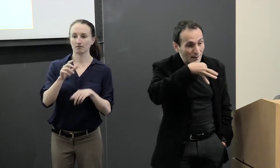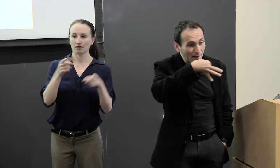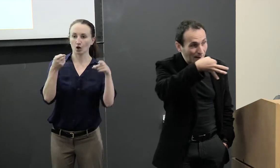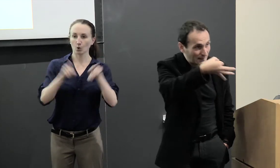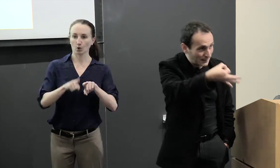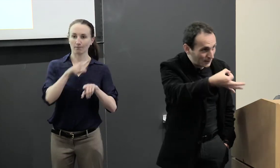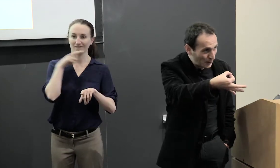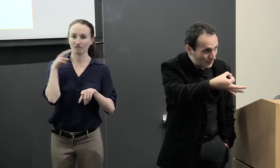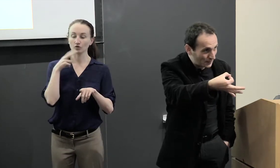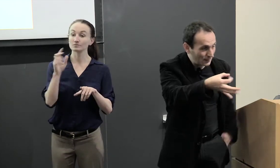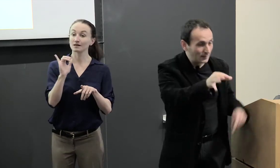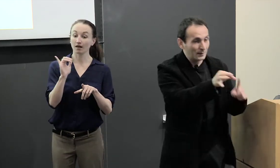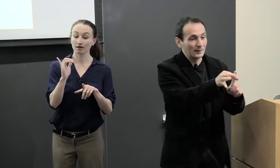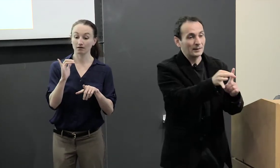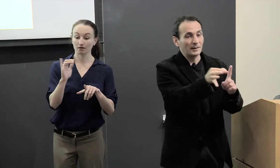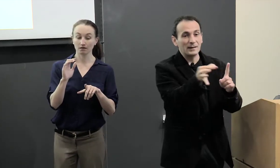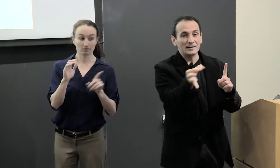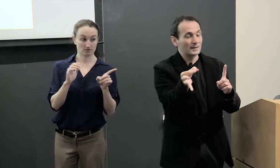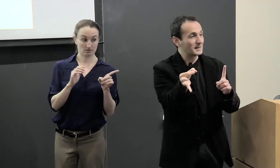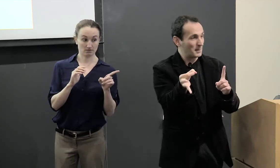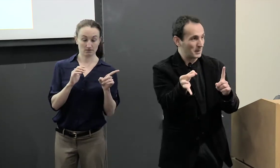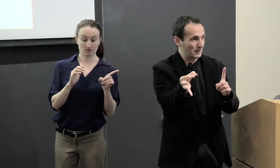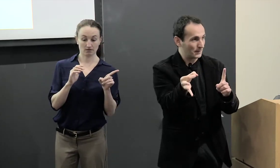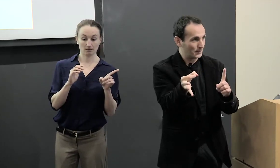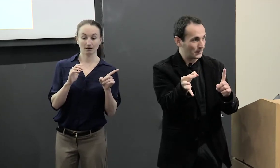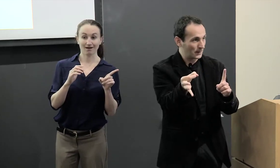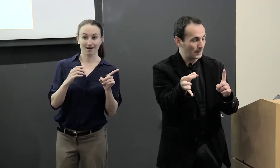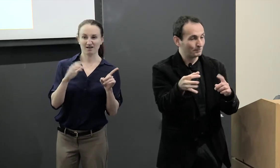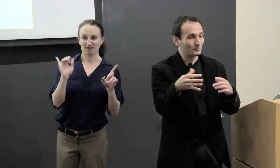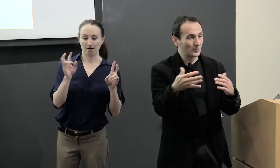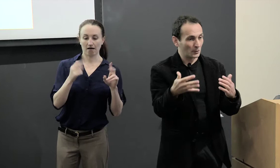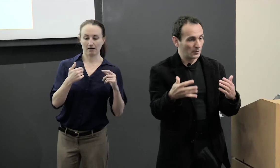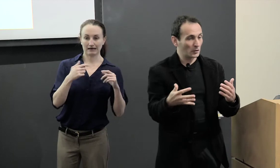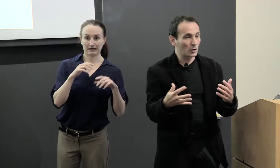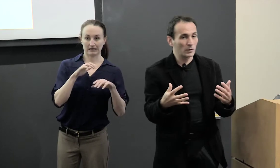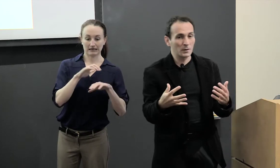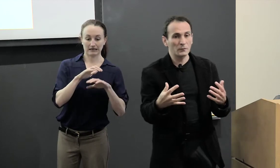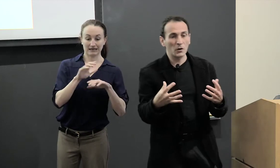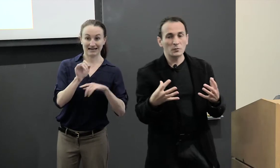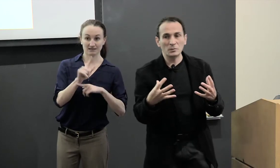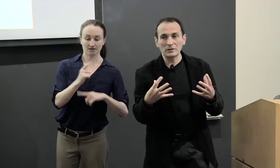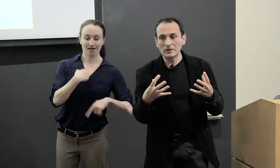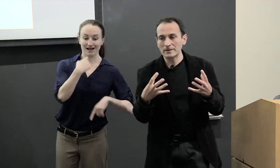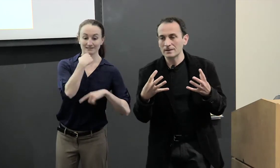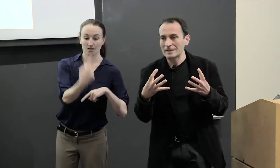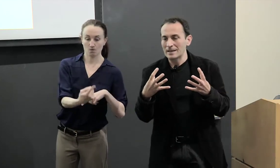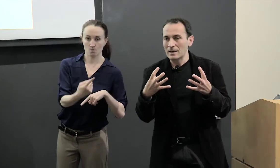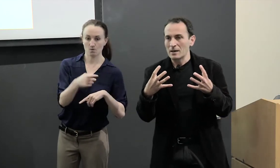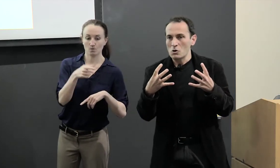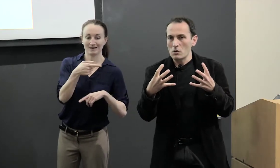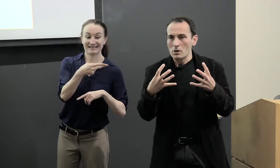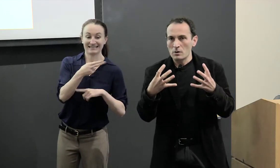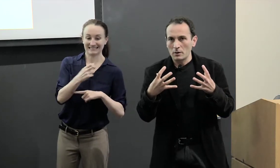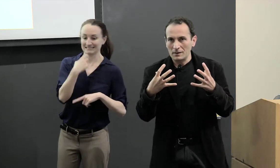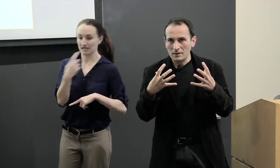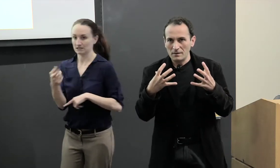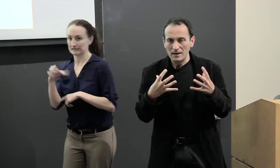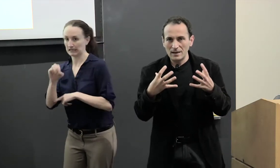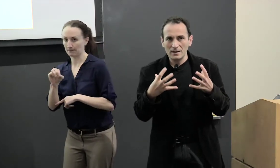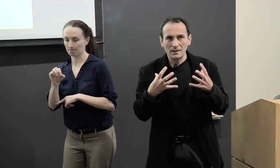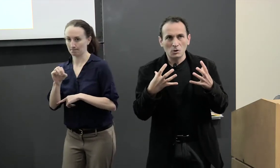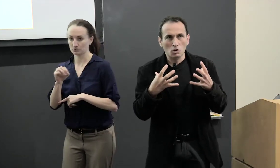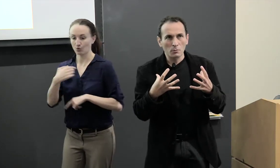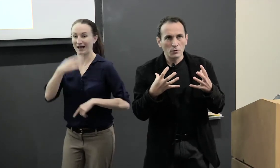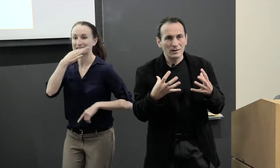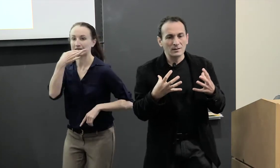language. I tell you, he tells him. Okay? So these are agreement verbs because